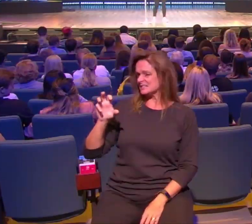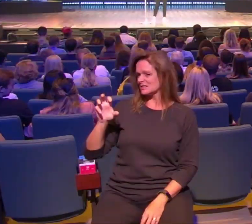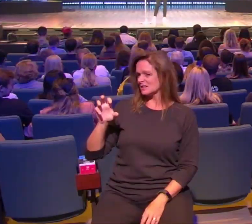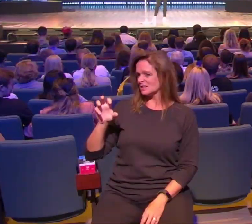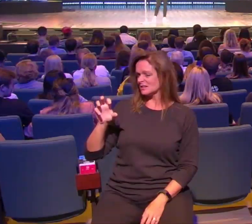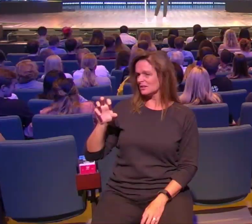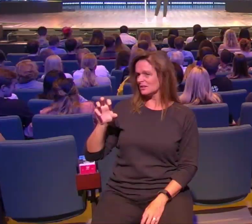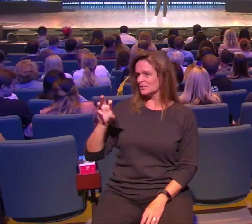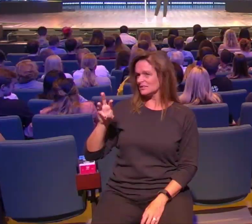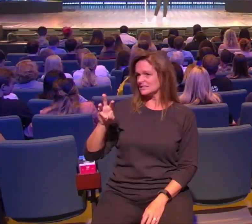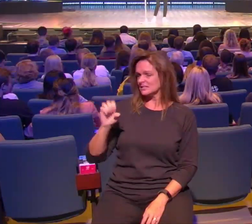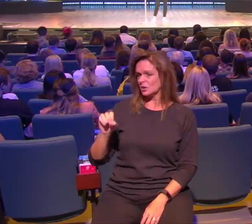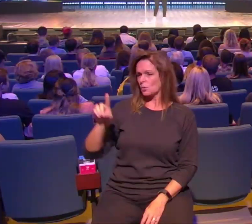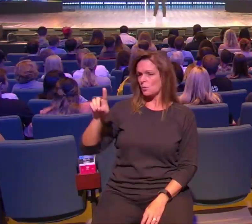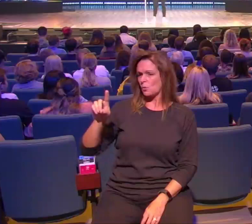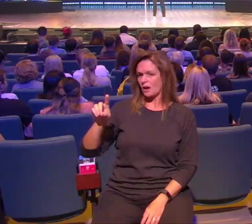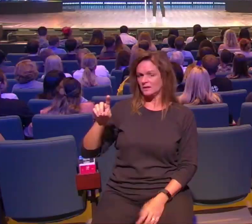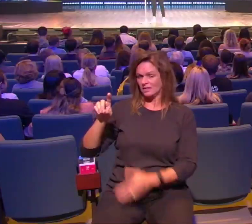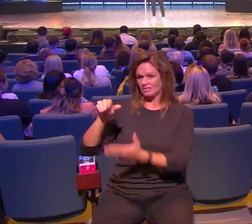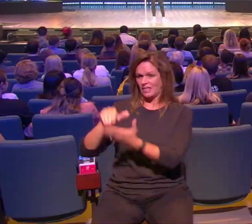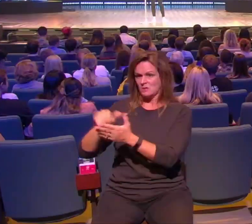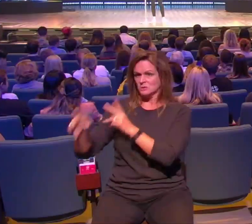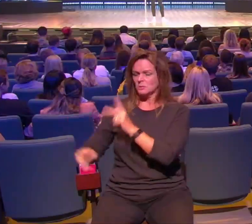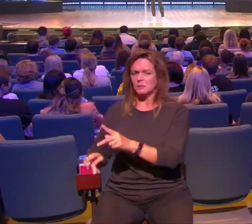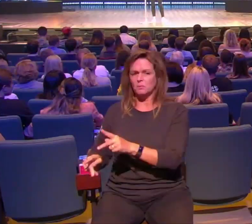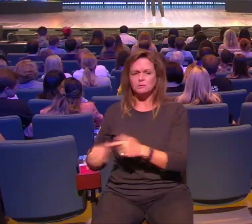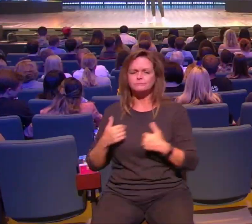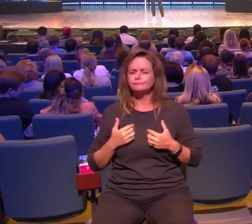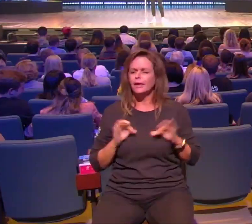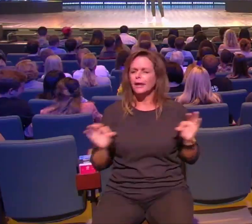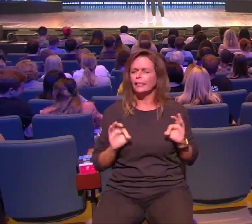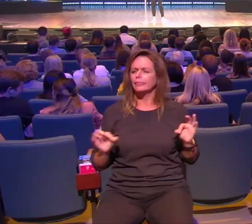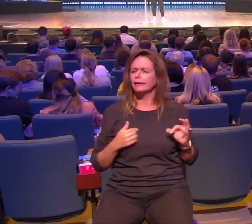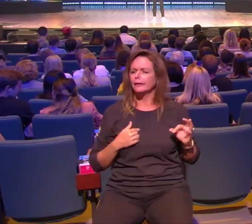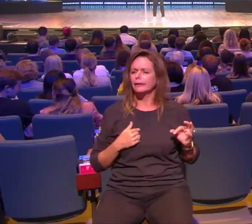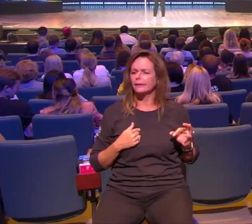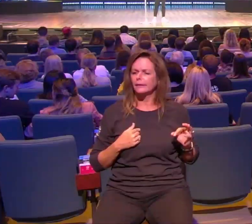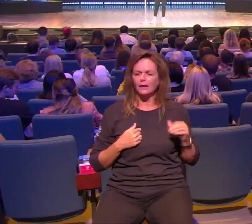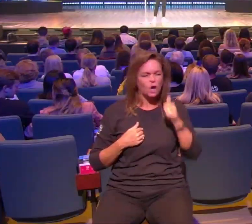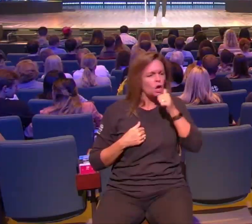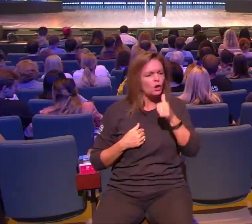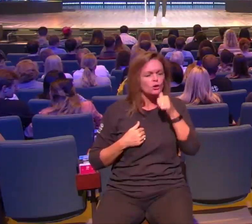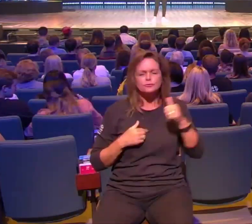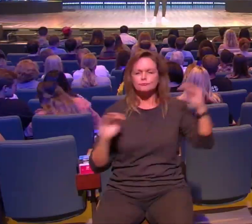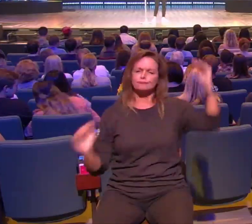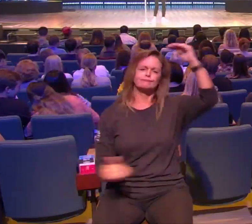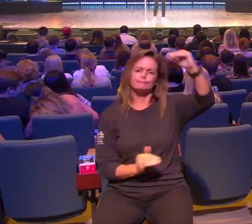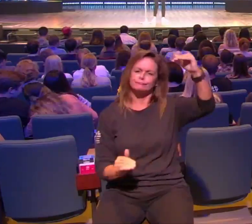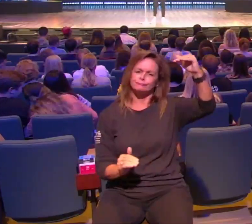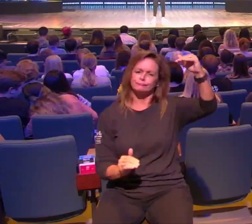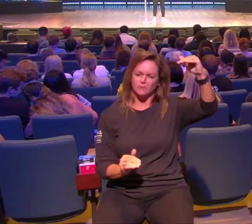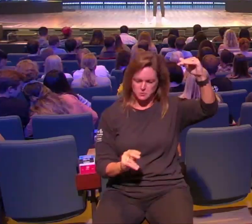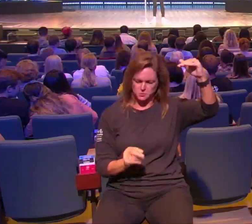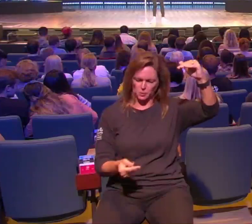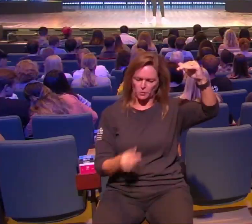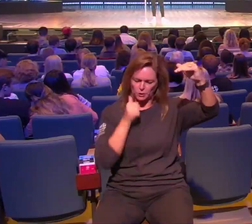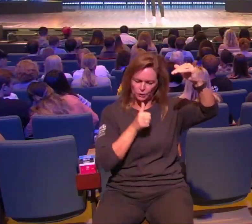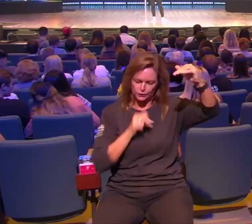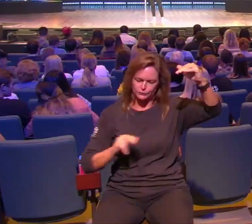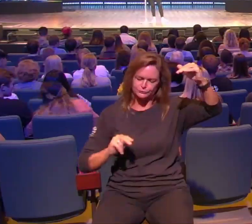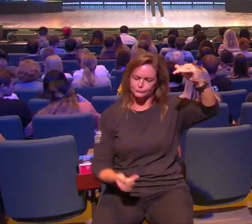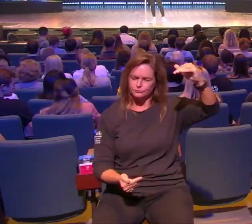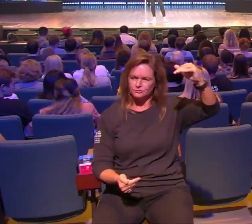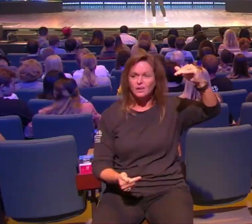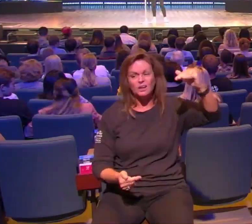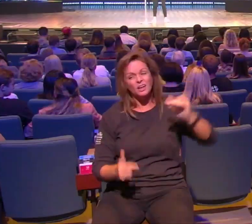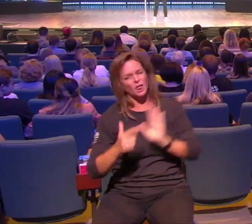601,750 people counted, they didn't count. And by law, they didn't matter. See, whatever